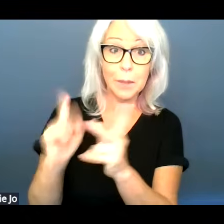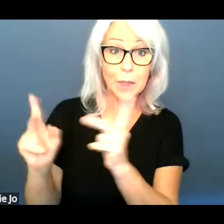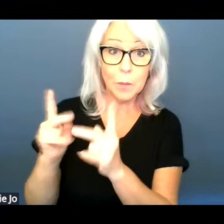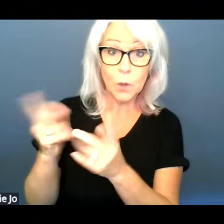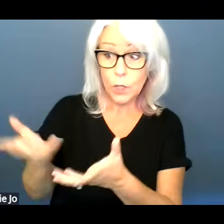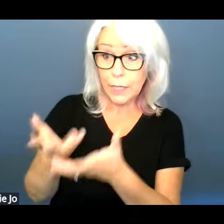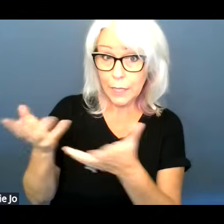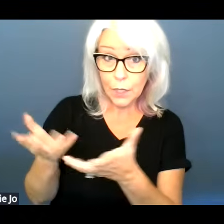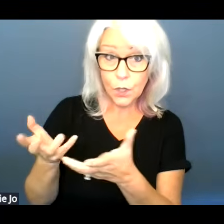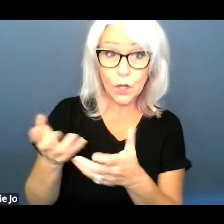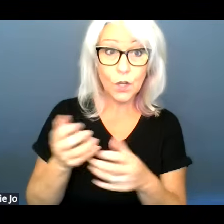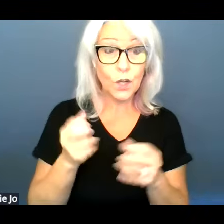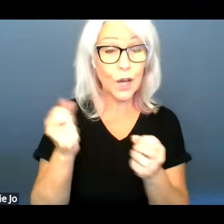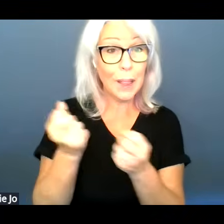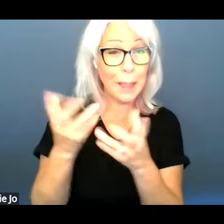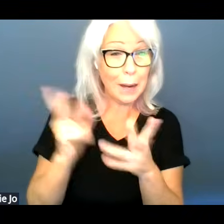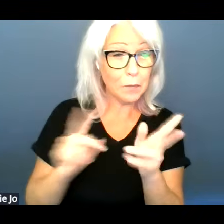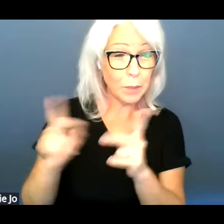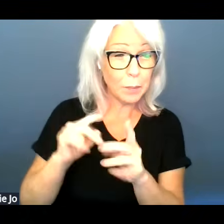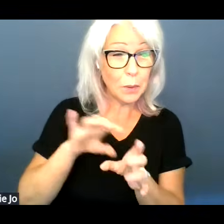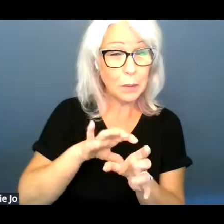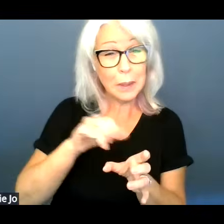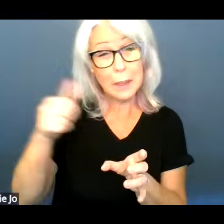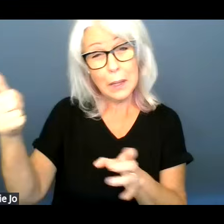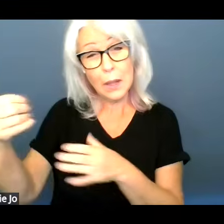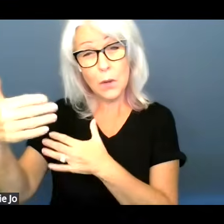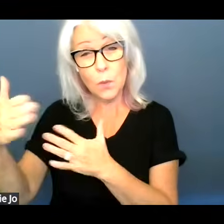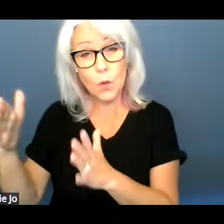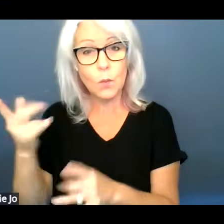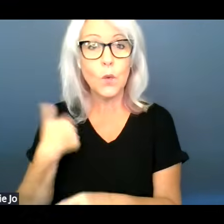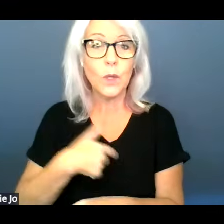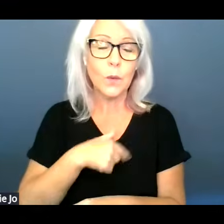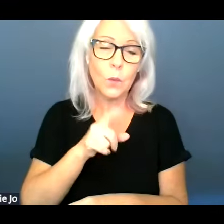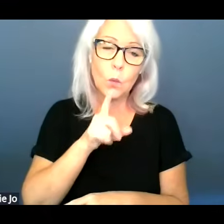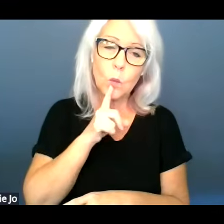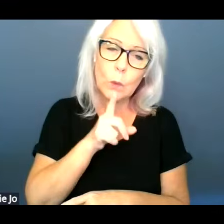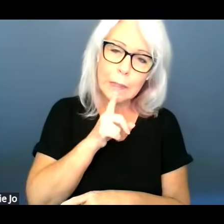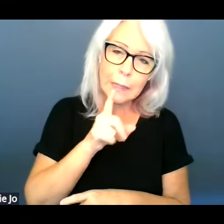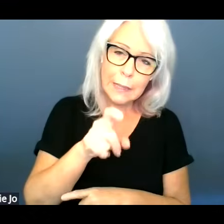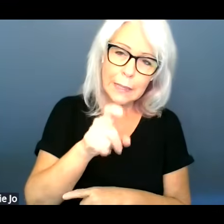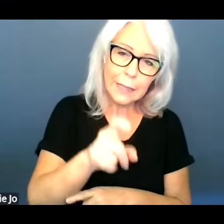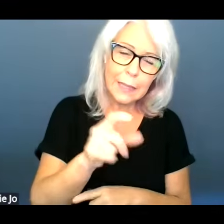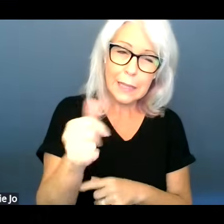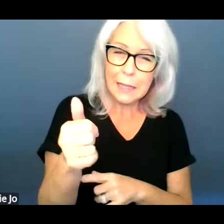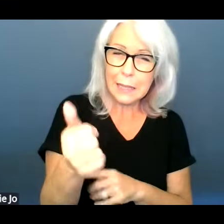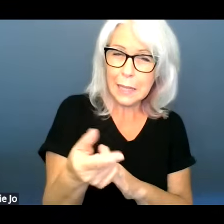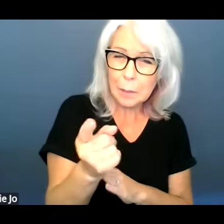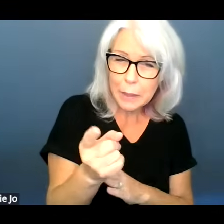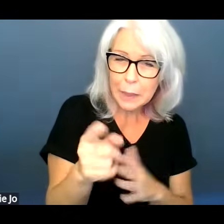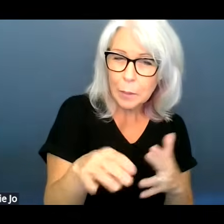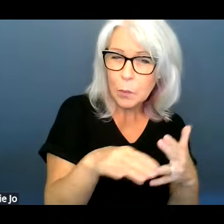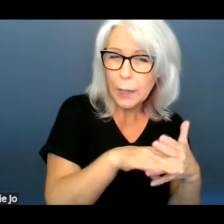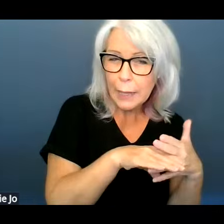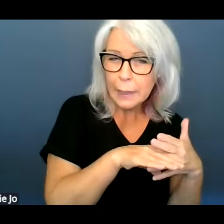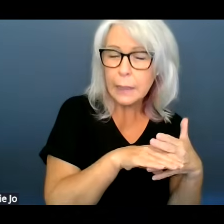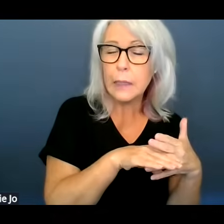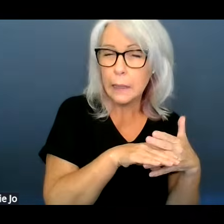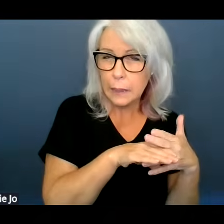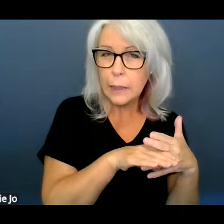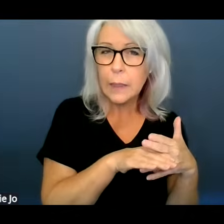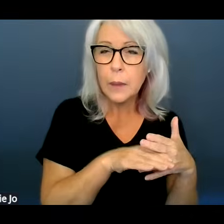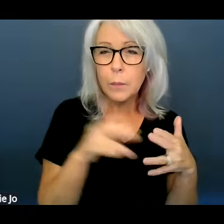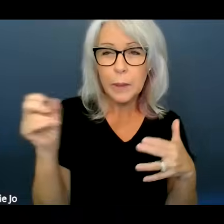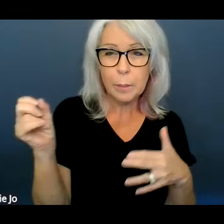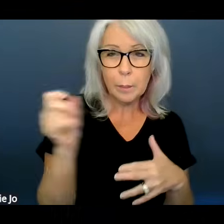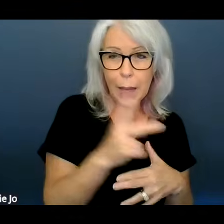public comments. But before we do that, we're gonna take a much needed 10-minute break. We'll be back here at 25 minutes